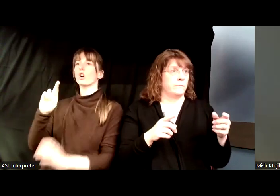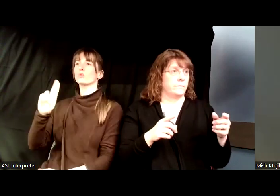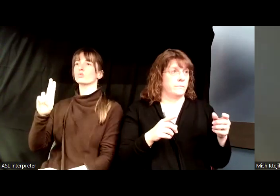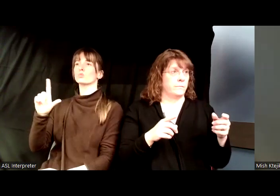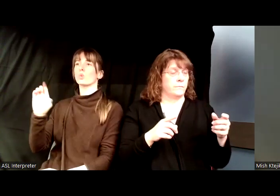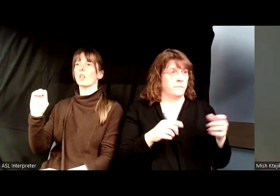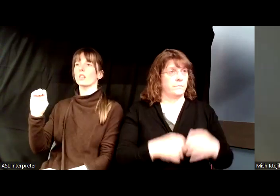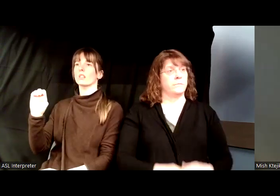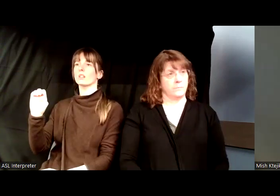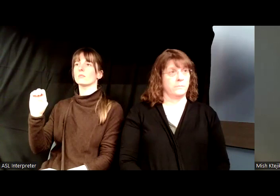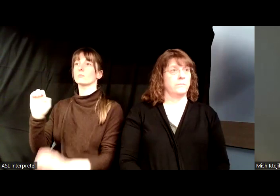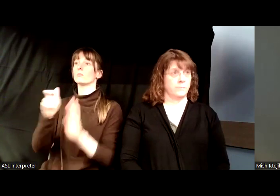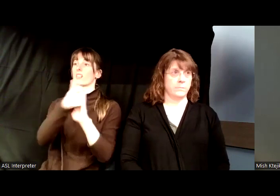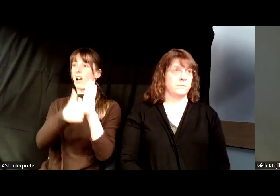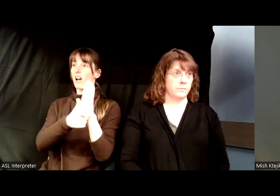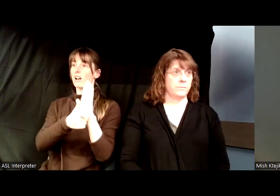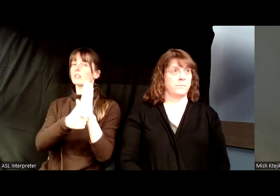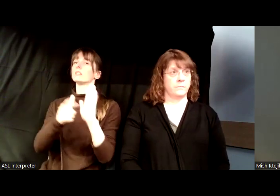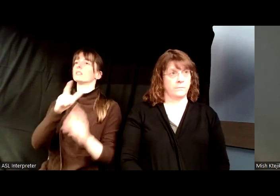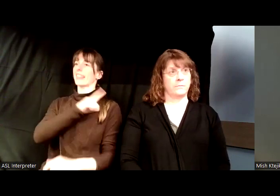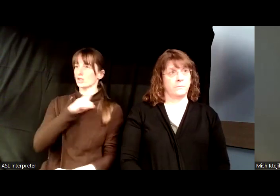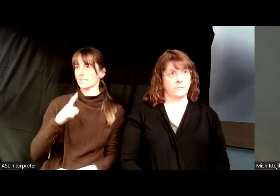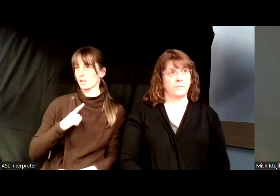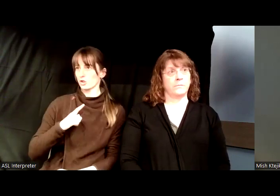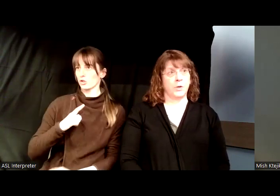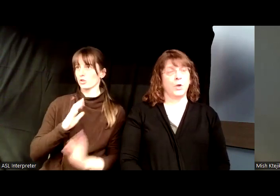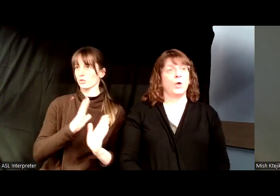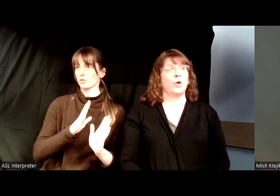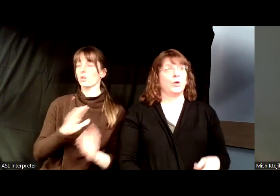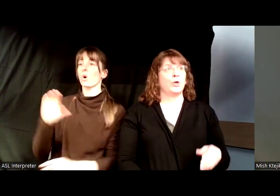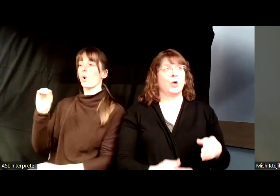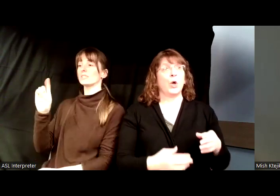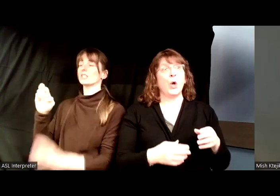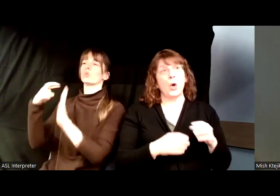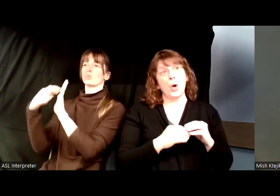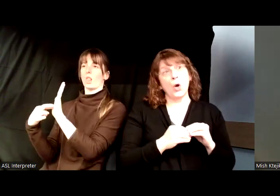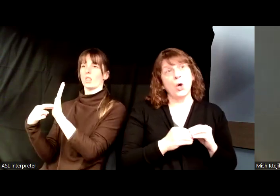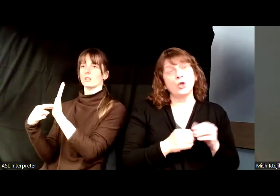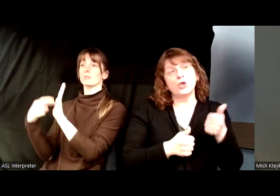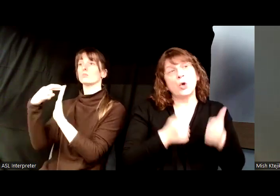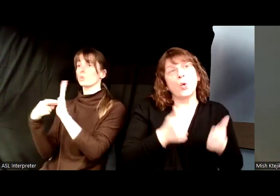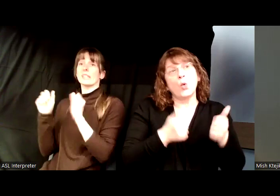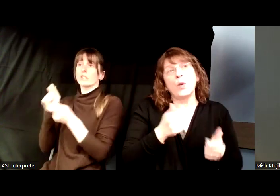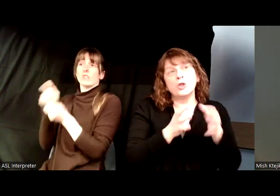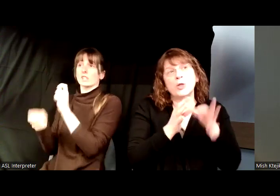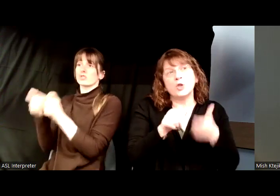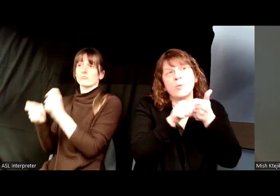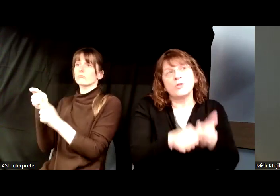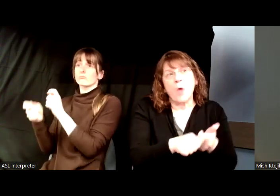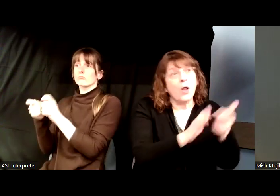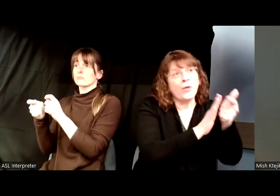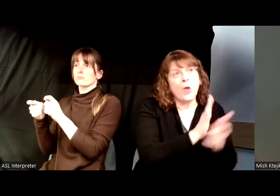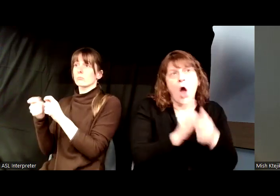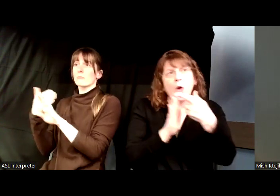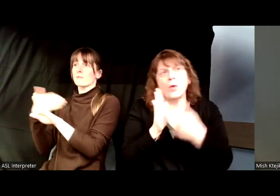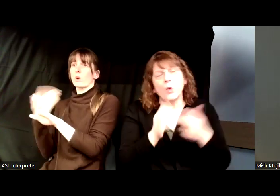the legislature makes and what ODE has as a rule. So a rule can be changed during the meeting. So